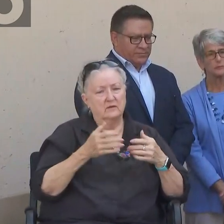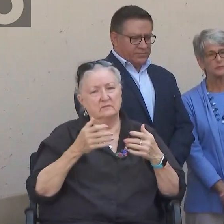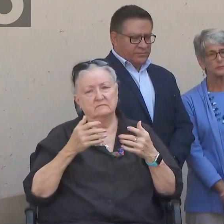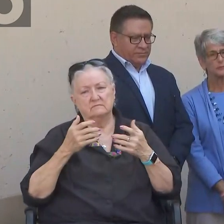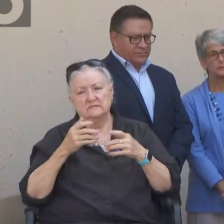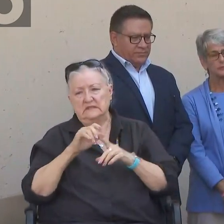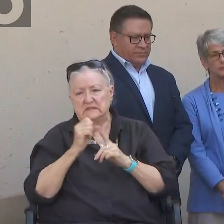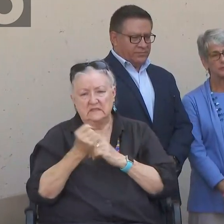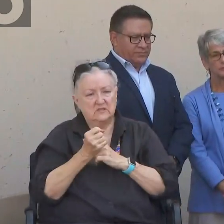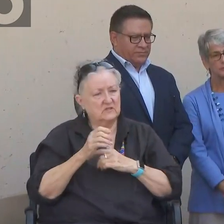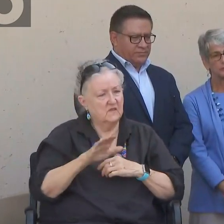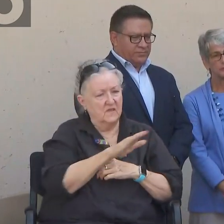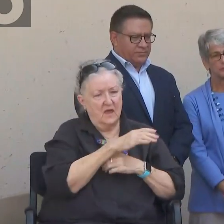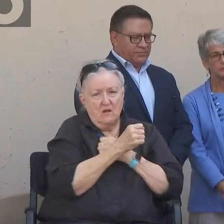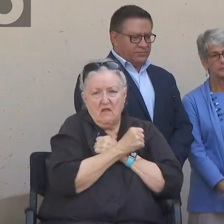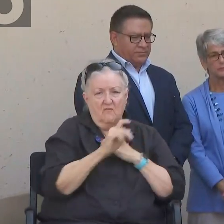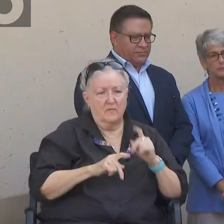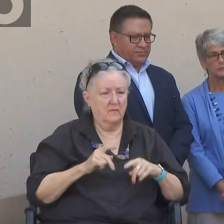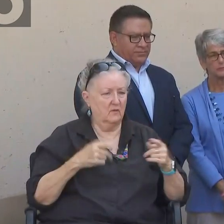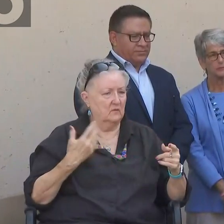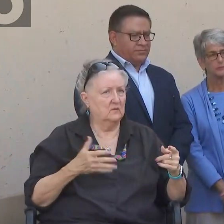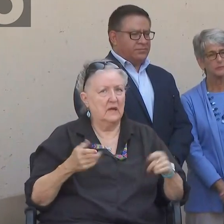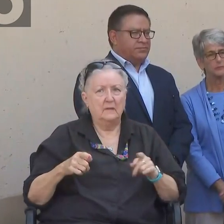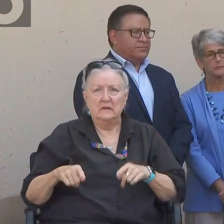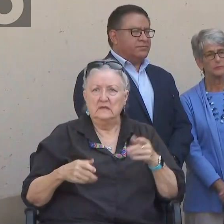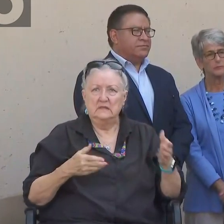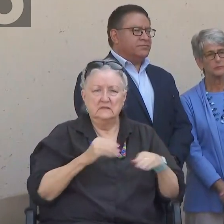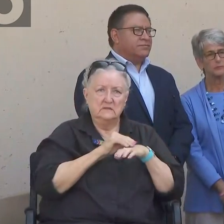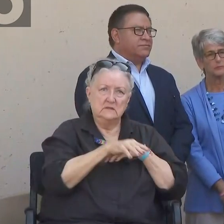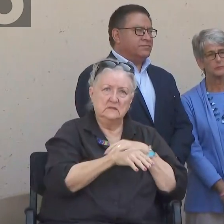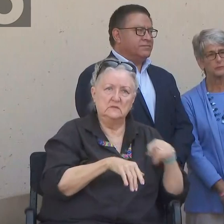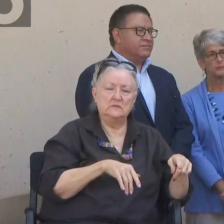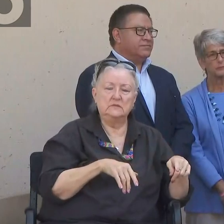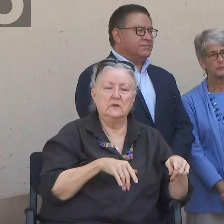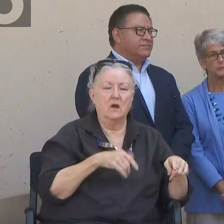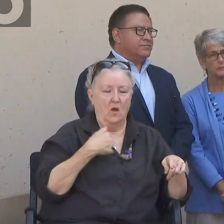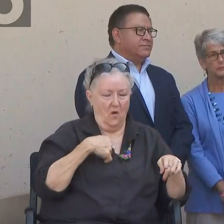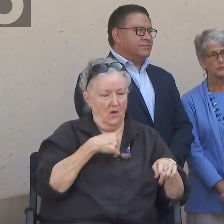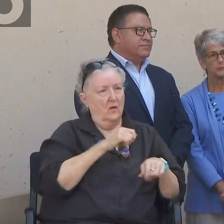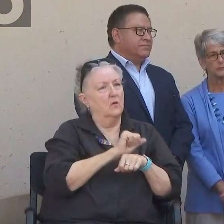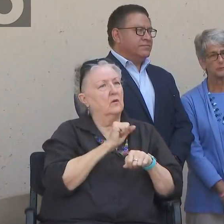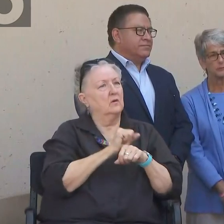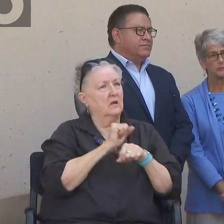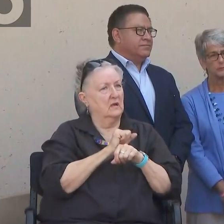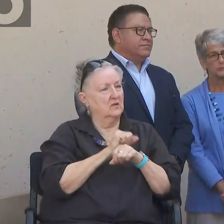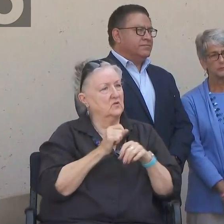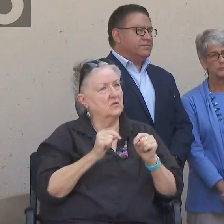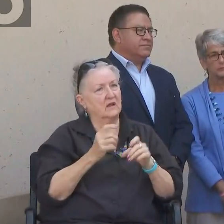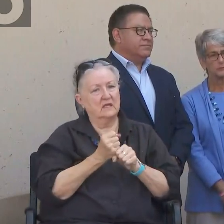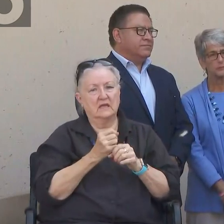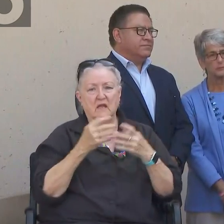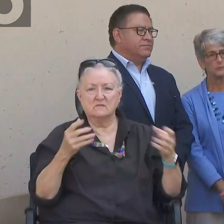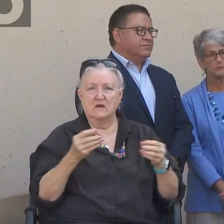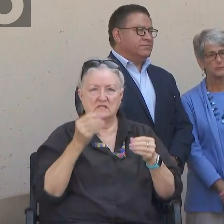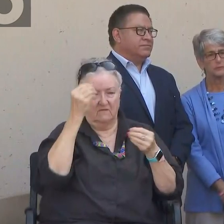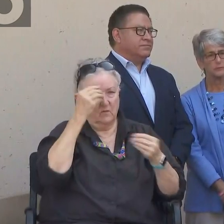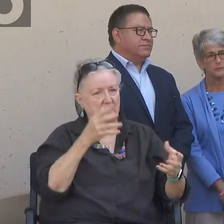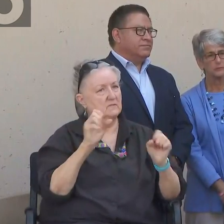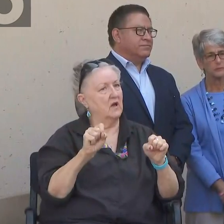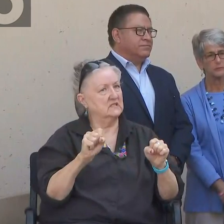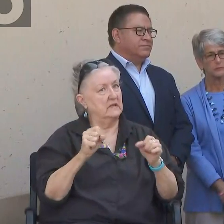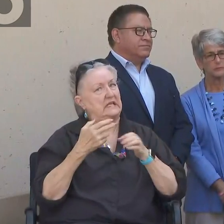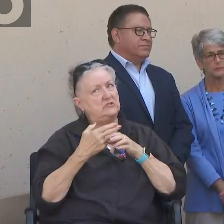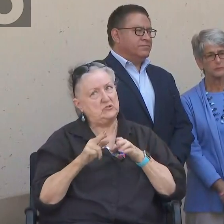and situation their loved ones are in. We will be working diligently to try to get them as much information as possible as soon